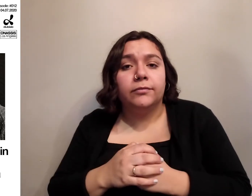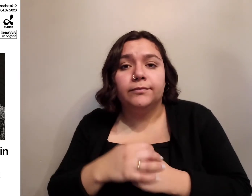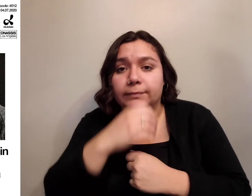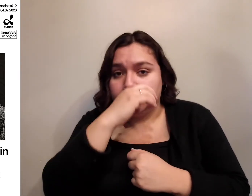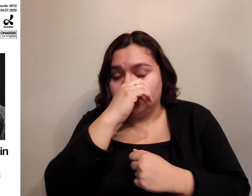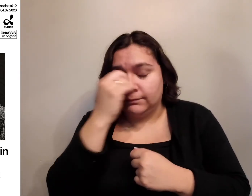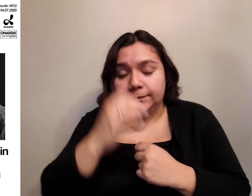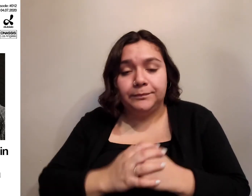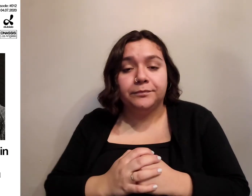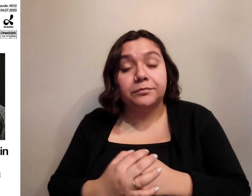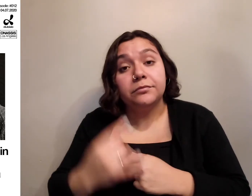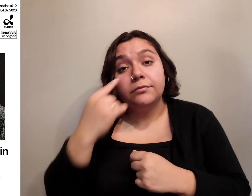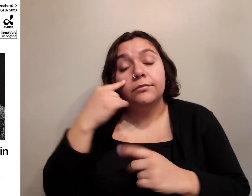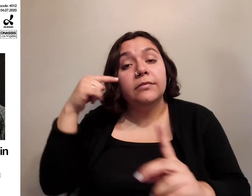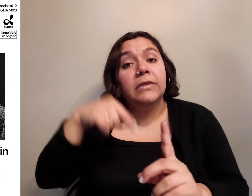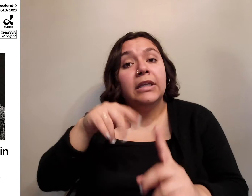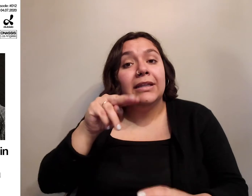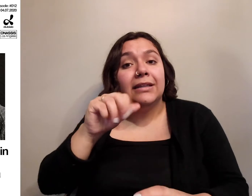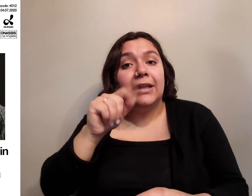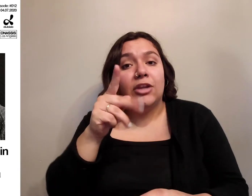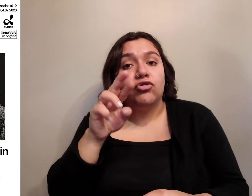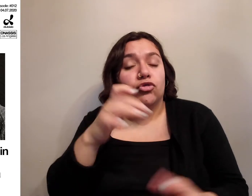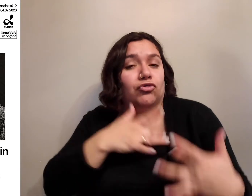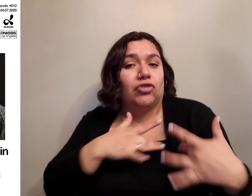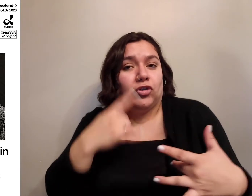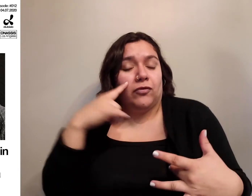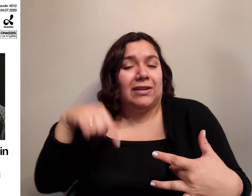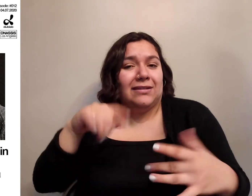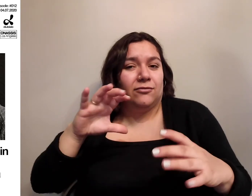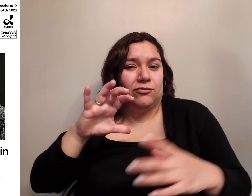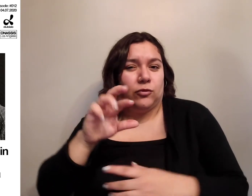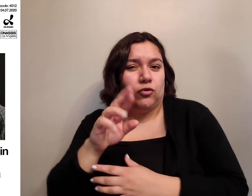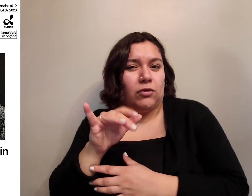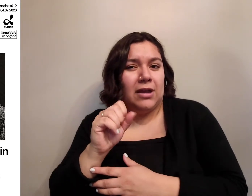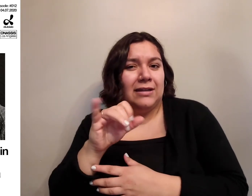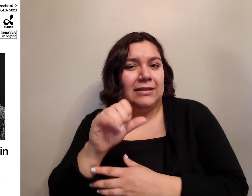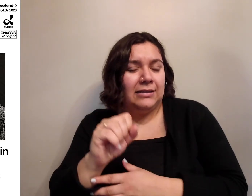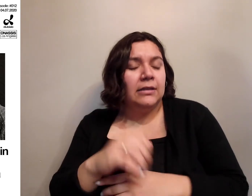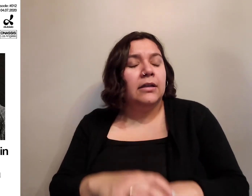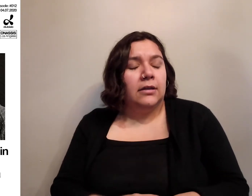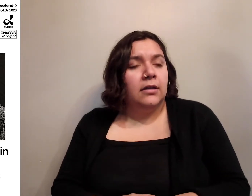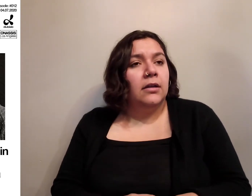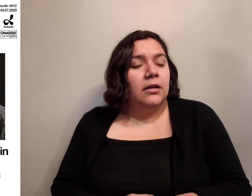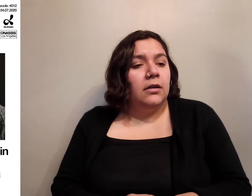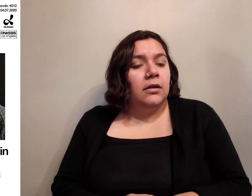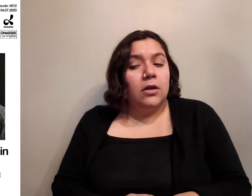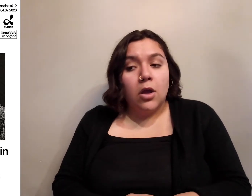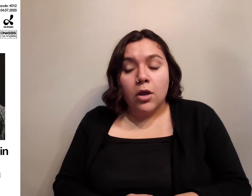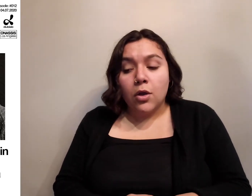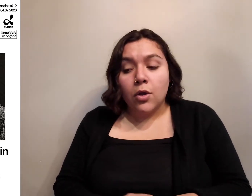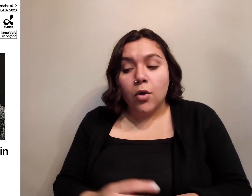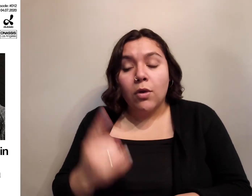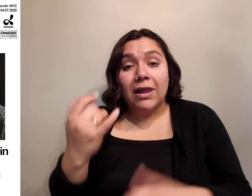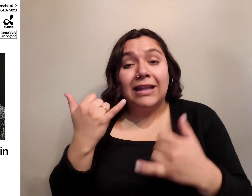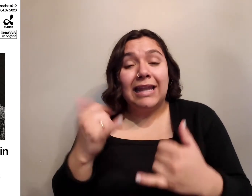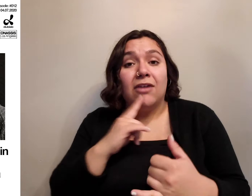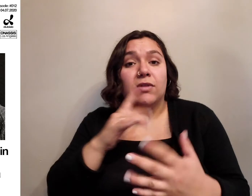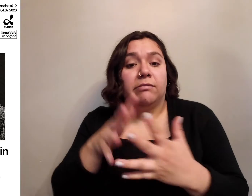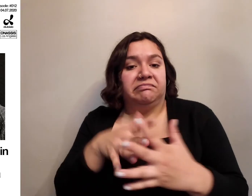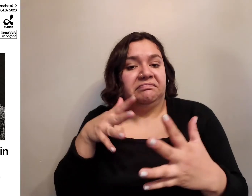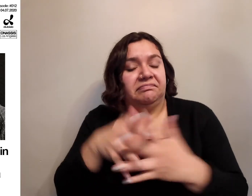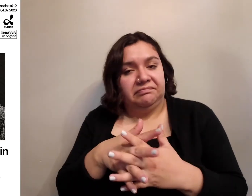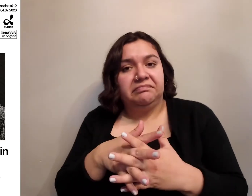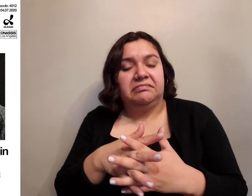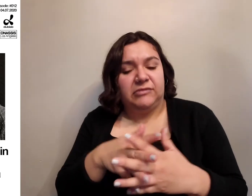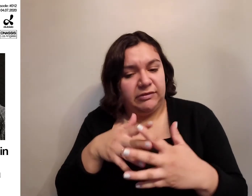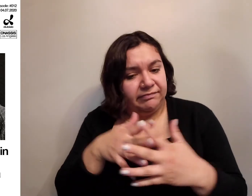this, I think, the nature of this crisis, which is one that is much more deeply rooted and